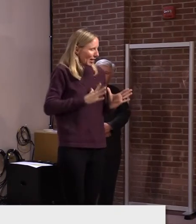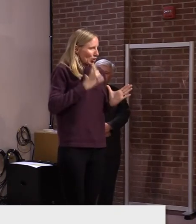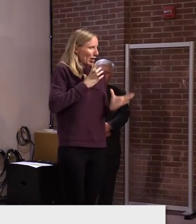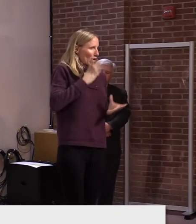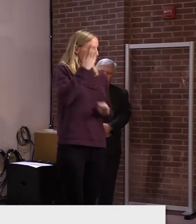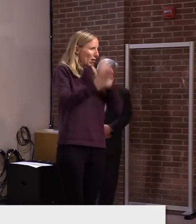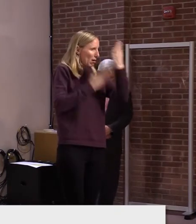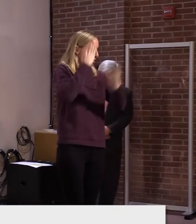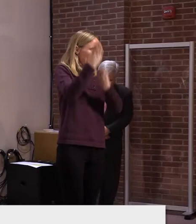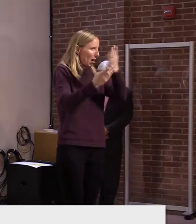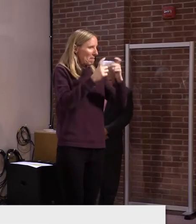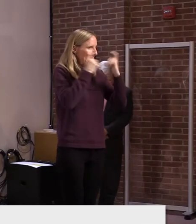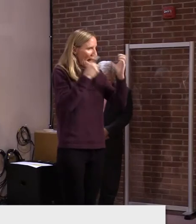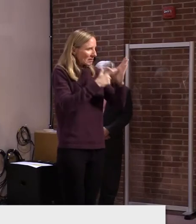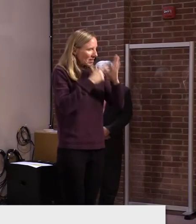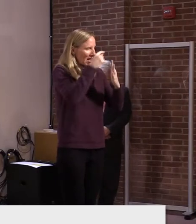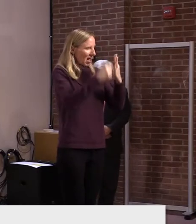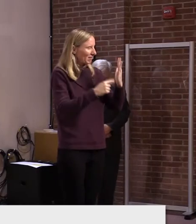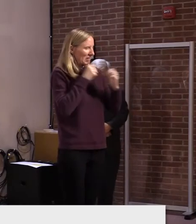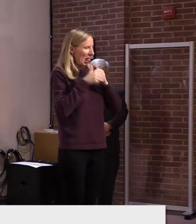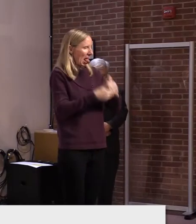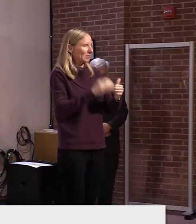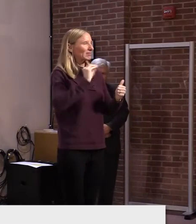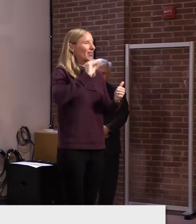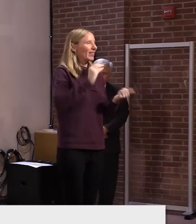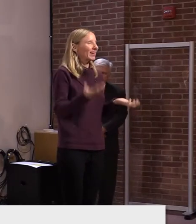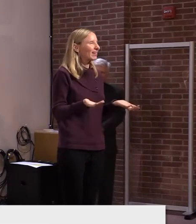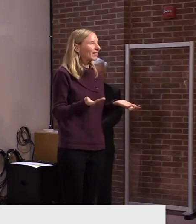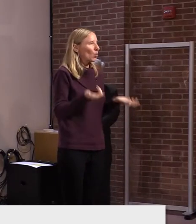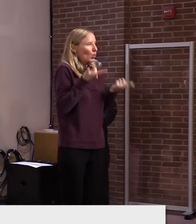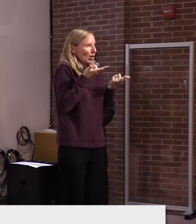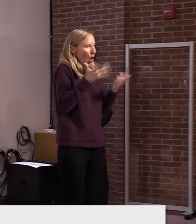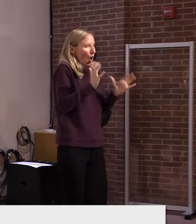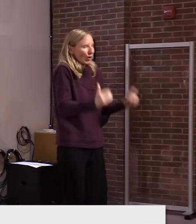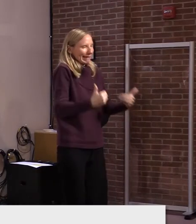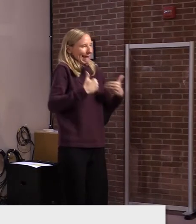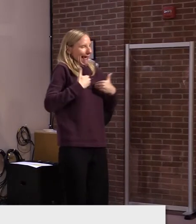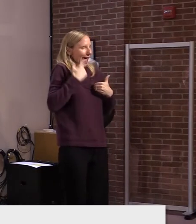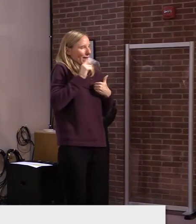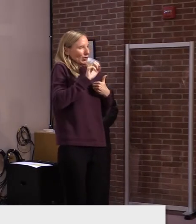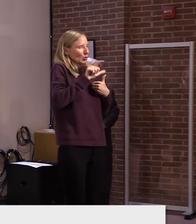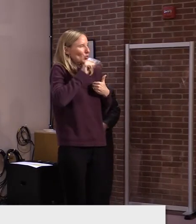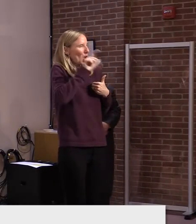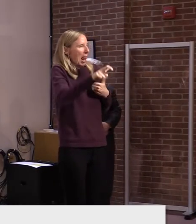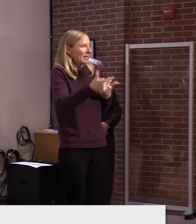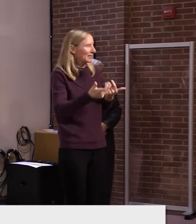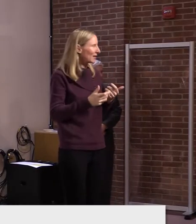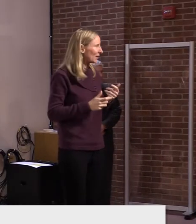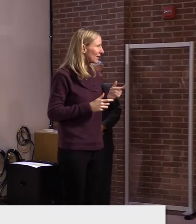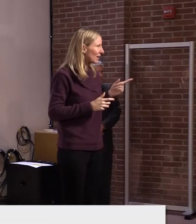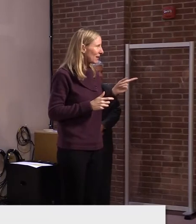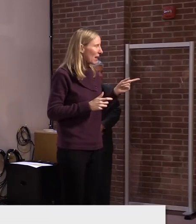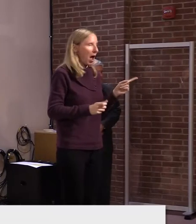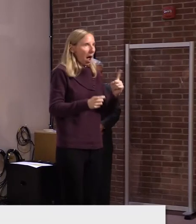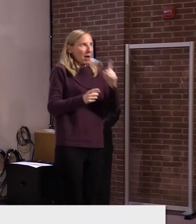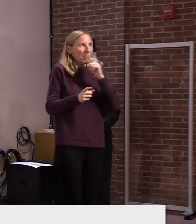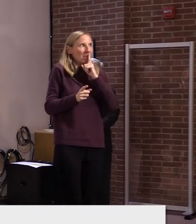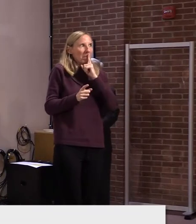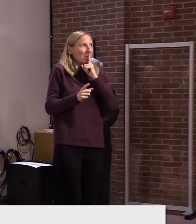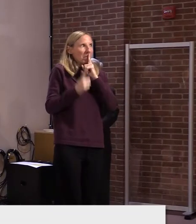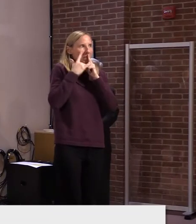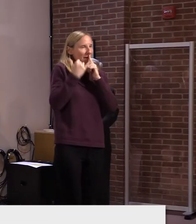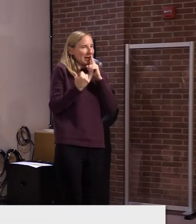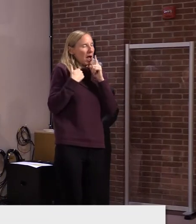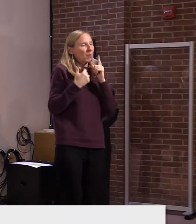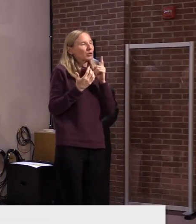workaround would be helpful from my perspective, because I already have the tools. And just to be clear, I don't believe that's happening right now.